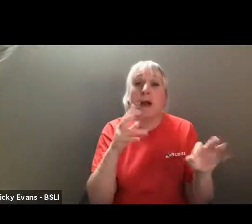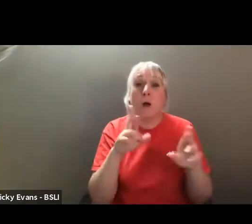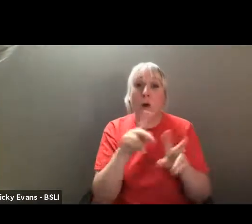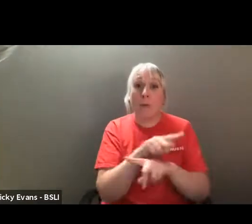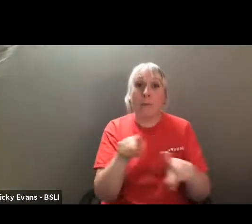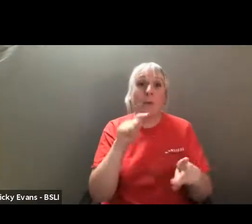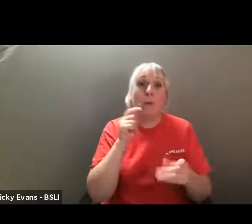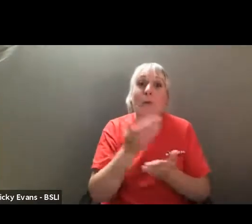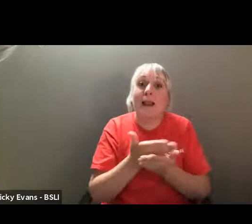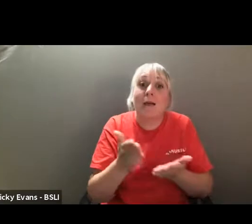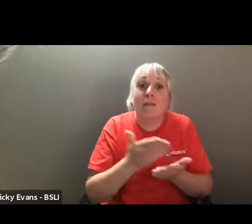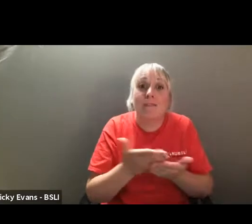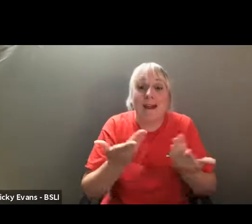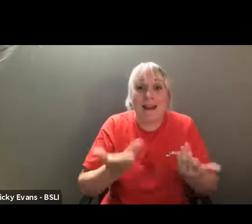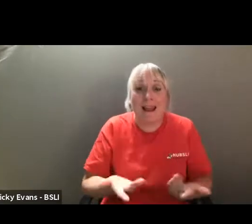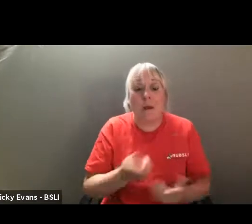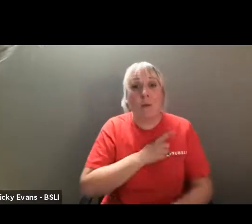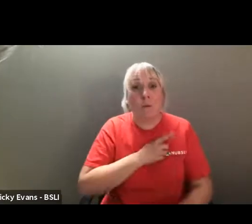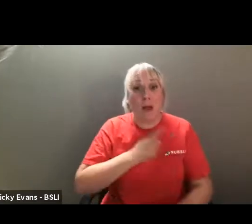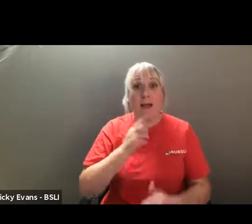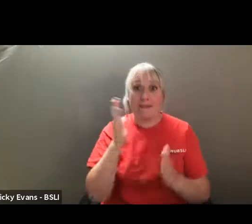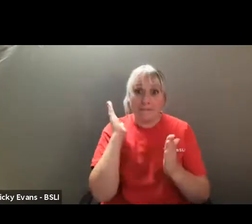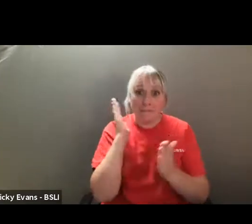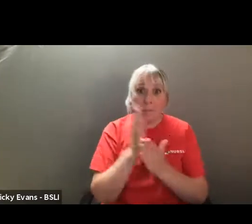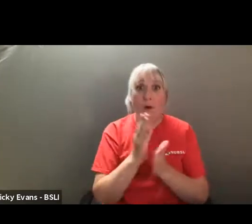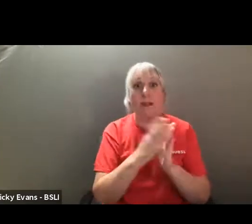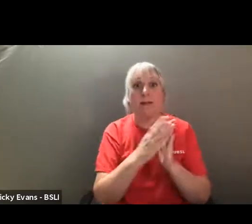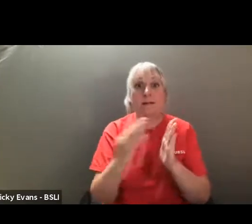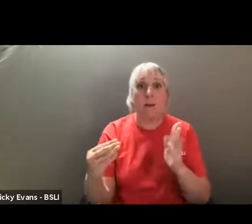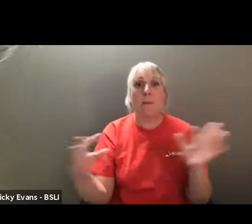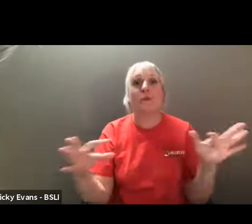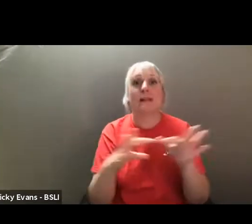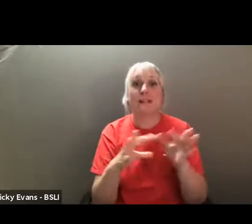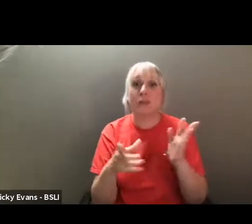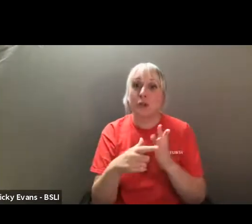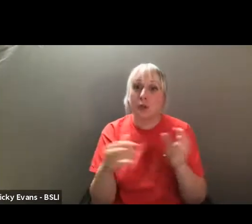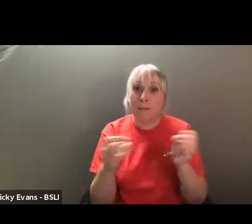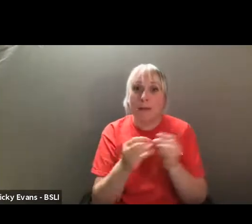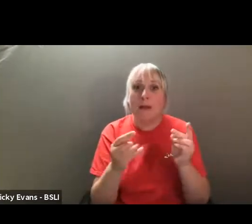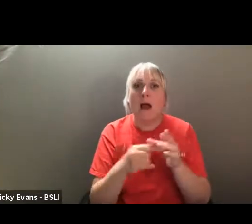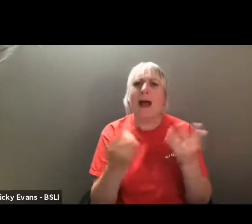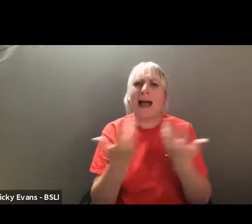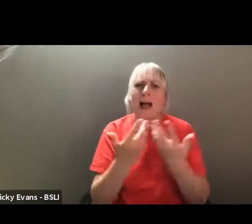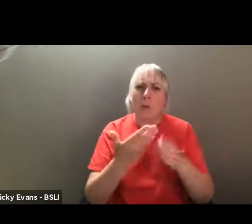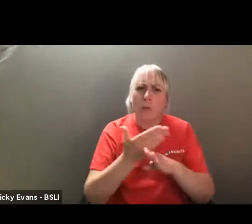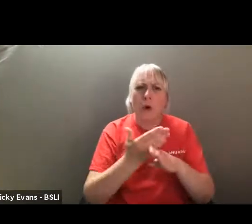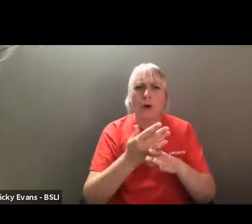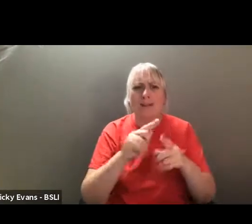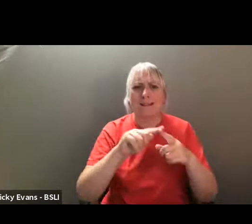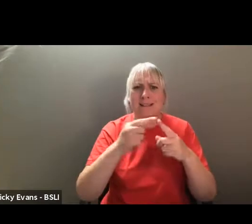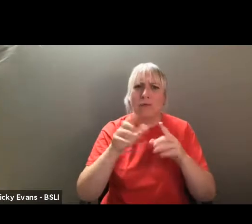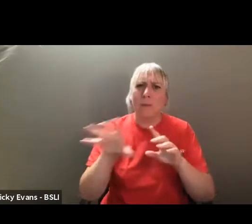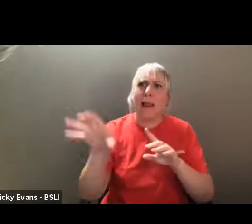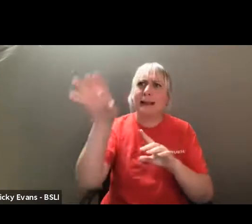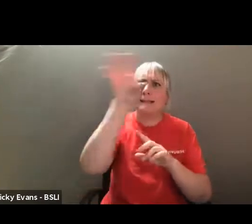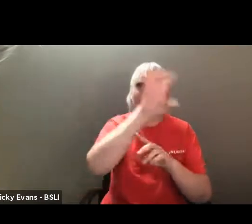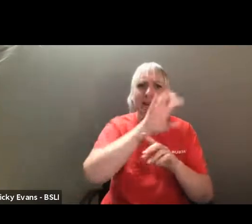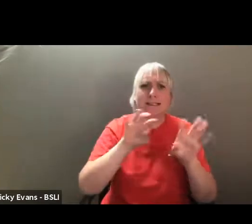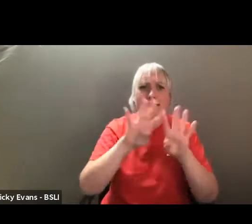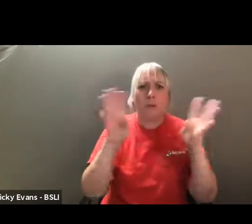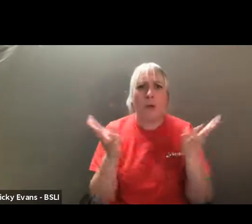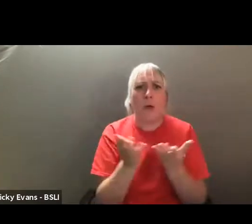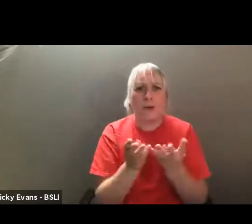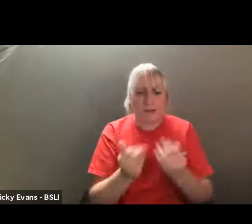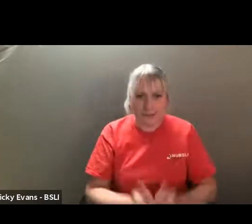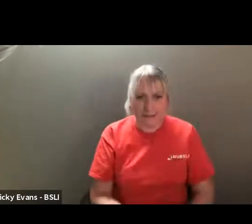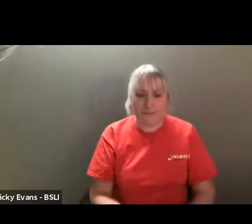actual examples of universal basic income and how they function in different parts of the world. Okay,